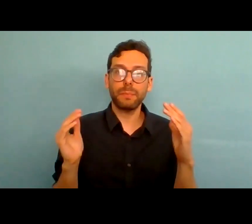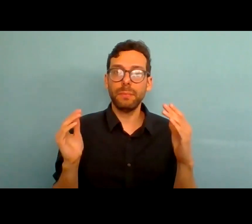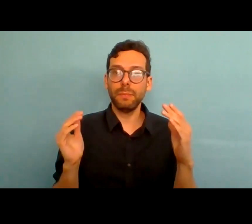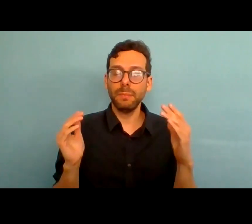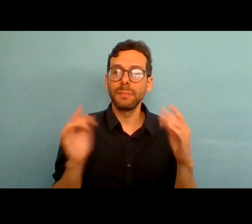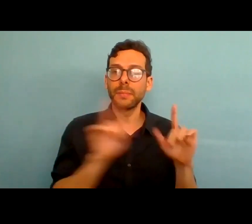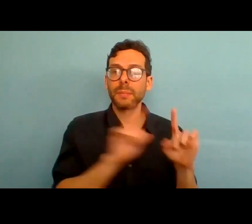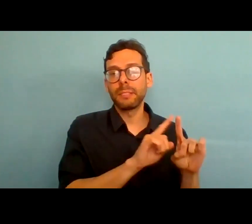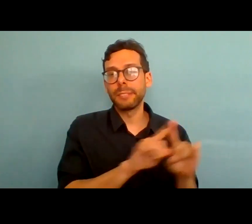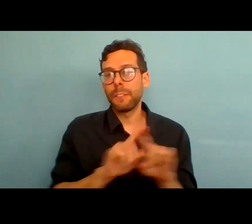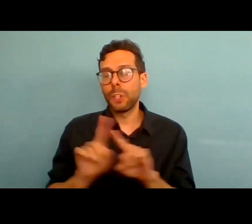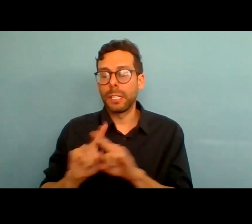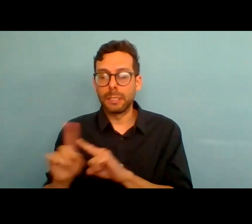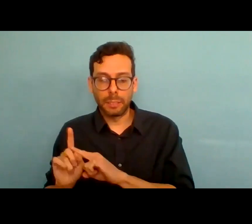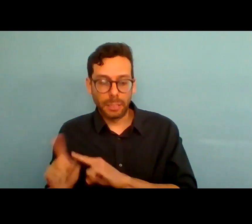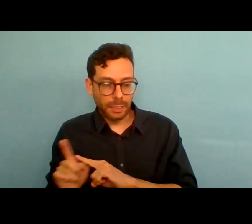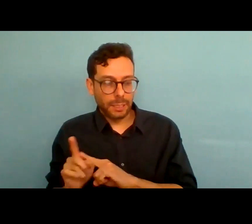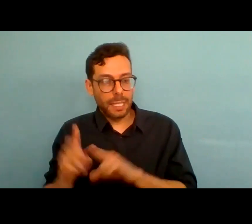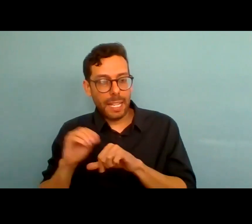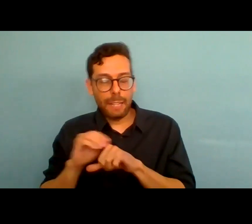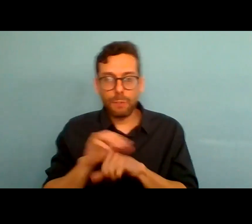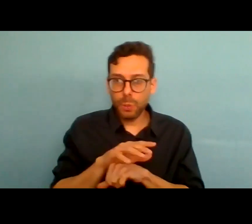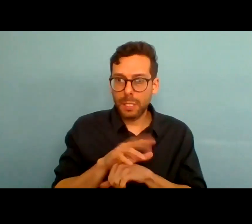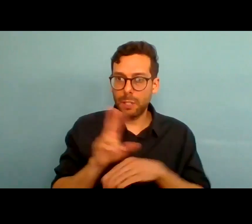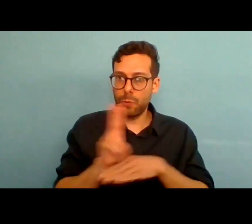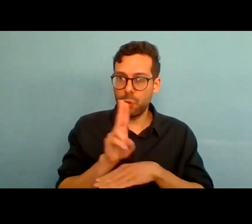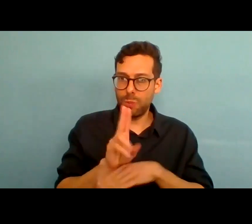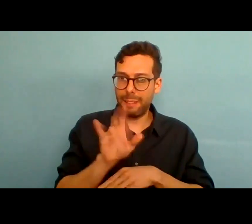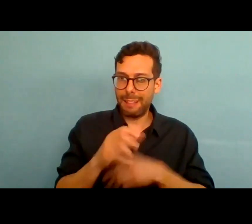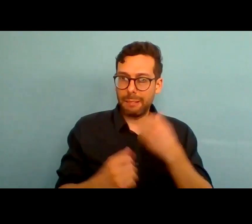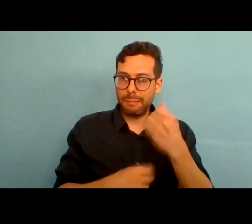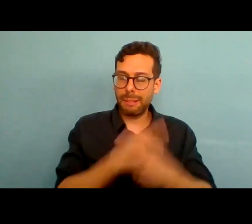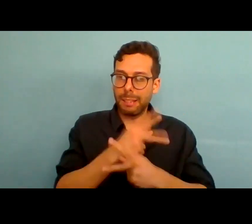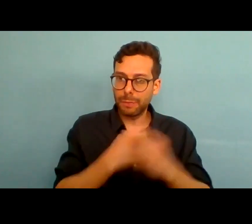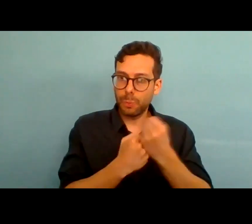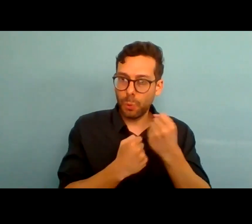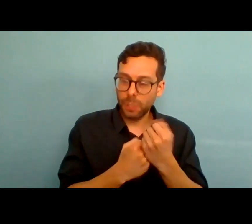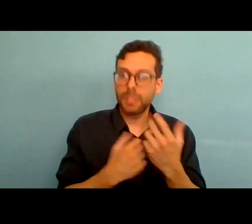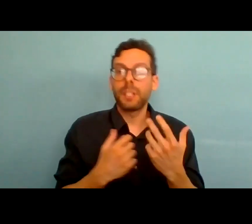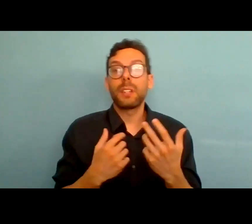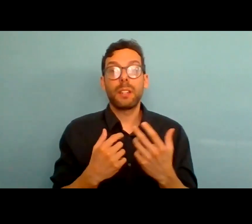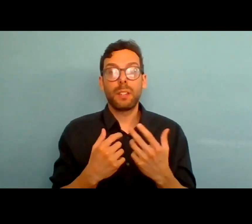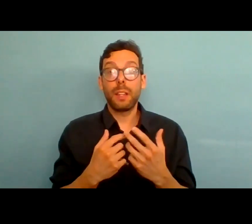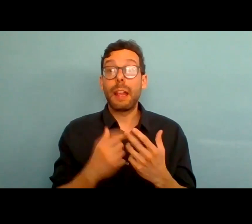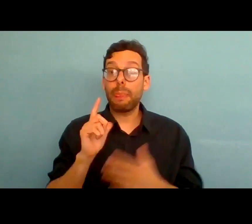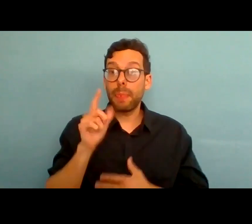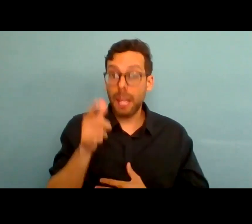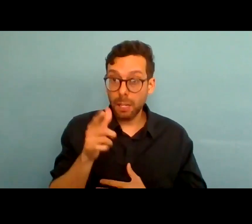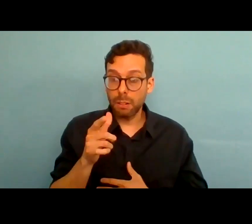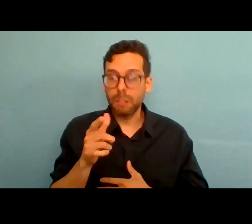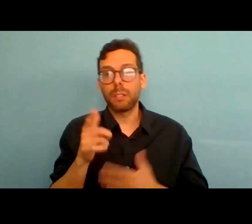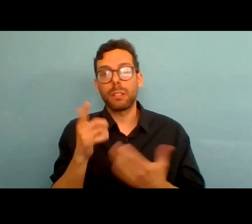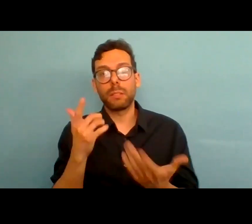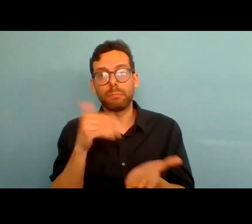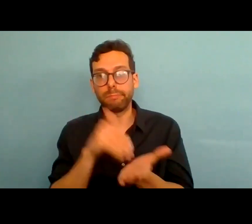aspects of using that intervention happened so that we can actually have a conversation then about the effectiveness